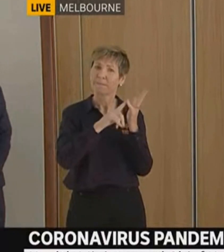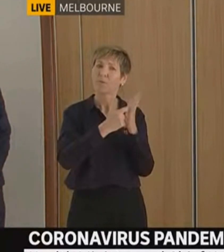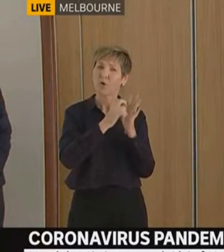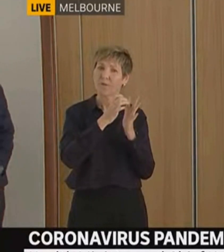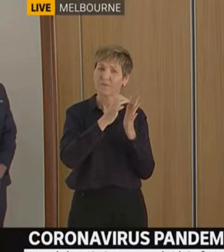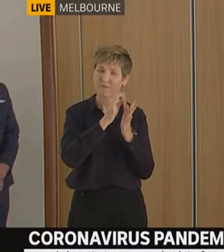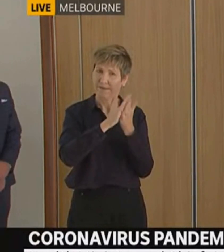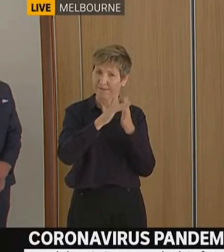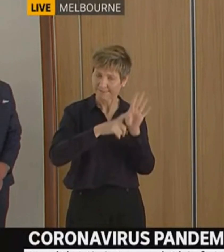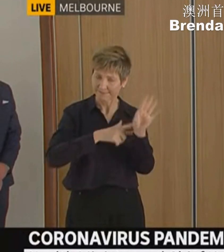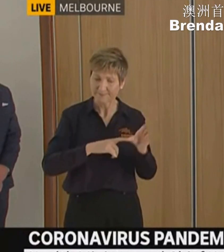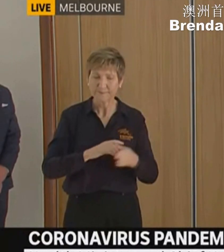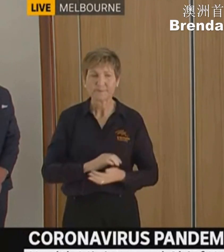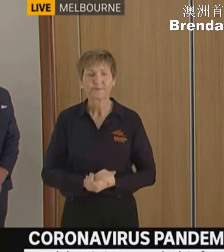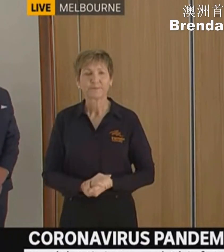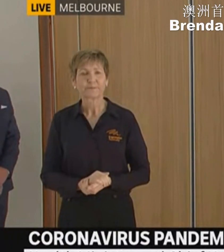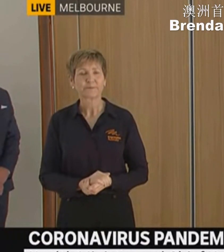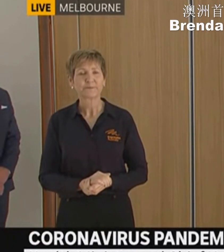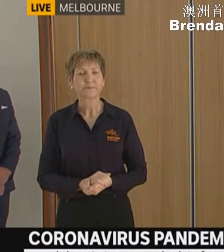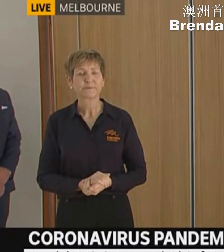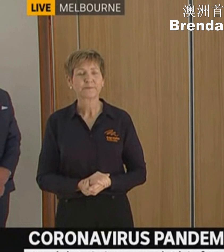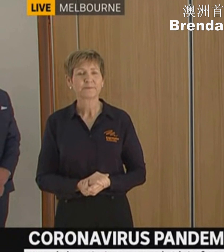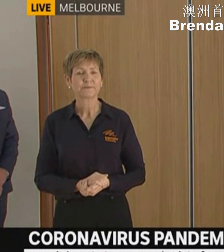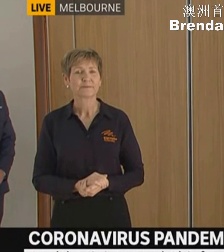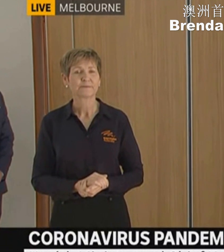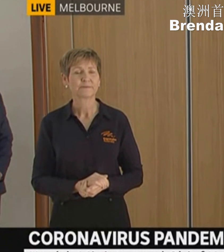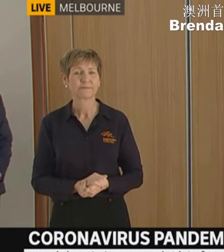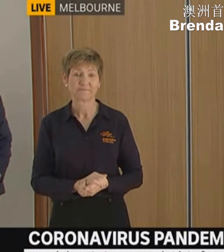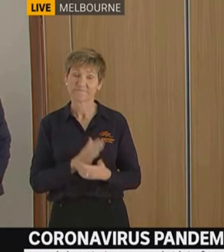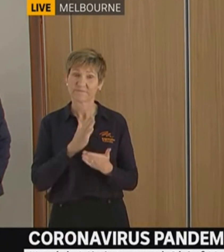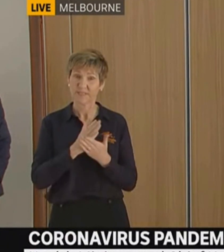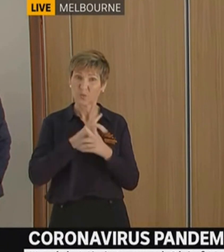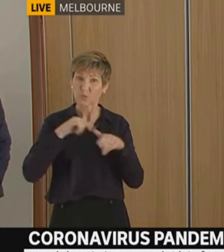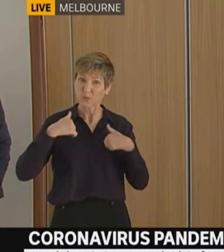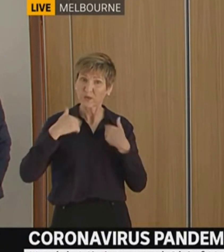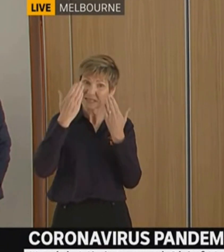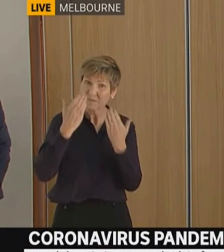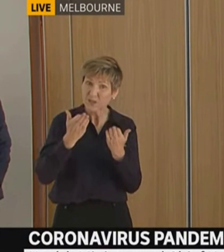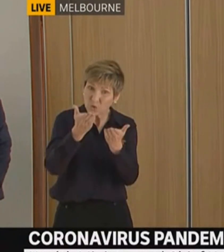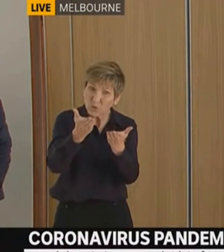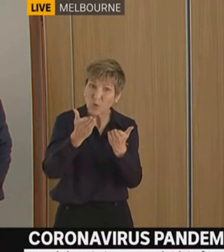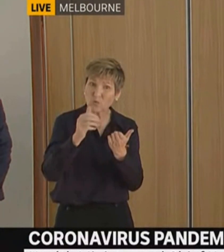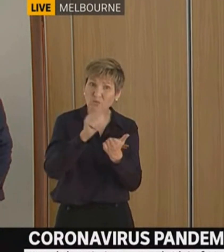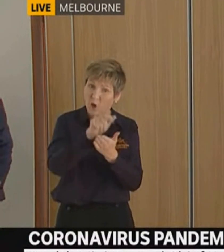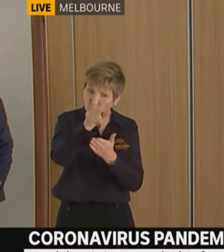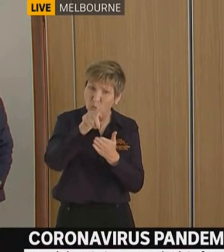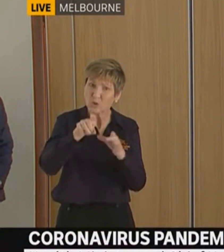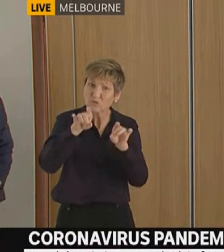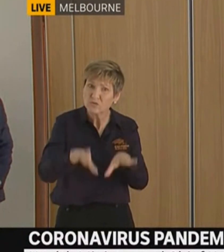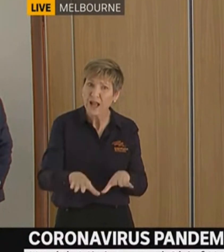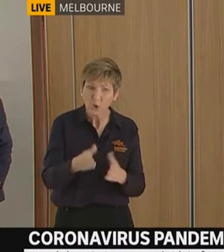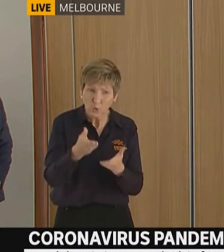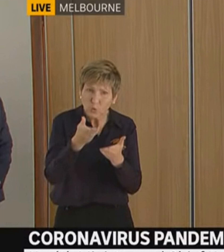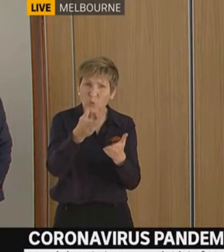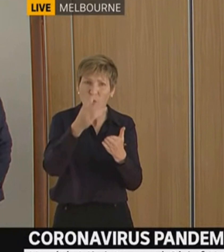Thanks very much, Minister. So as the Minister said, we obviously respect the right to protest and we obviously understand